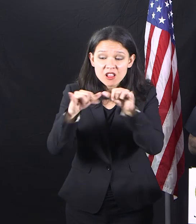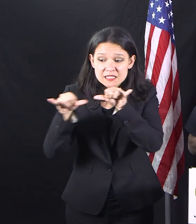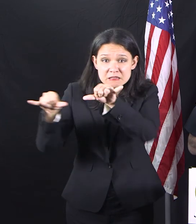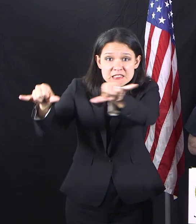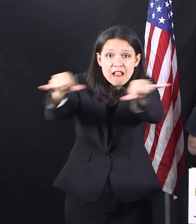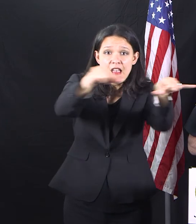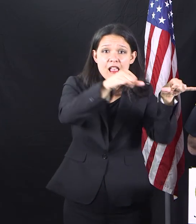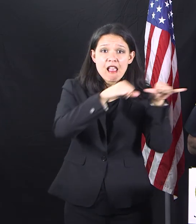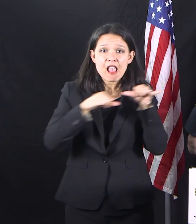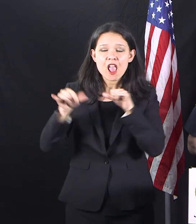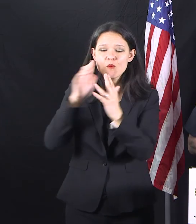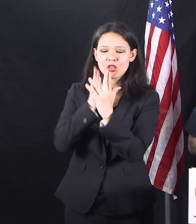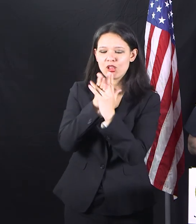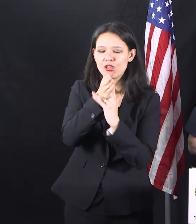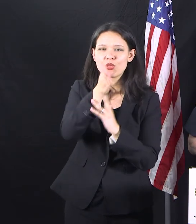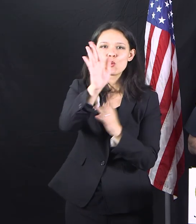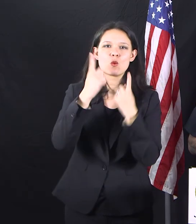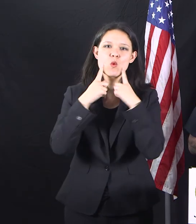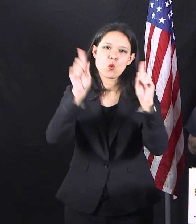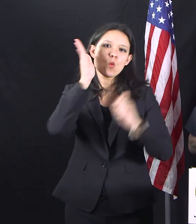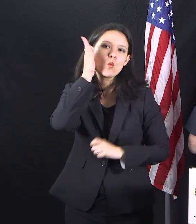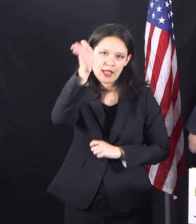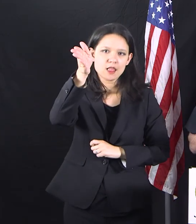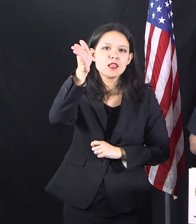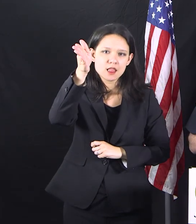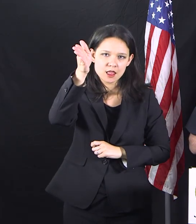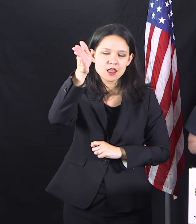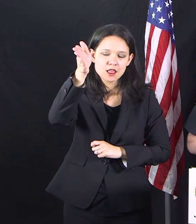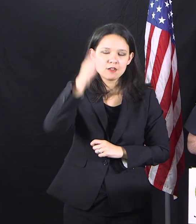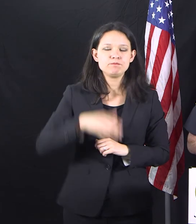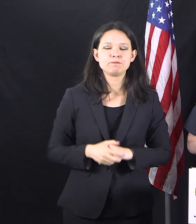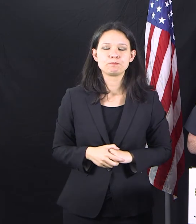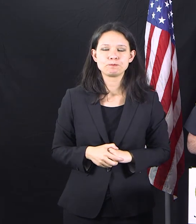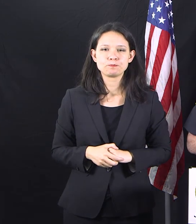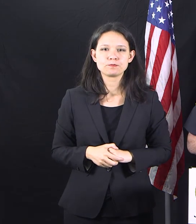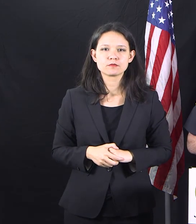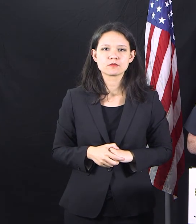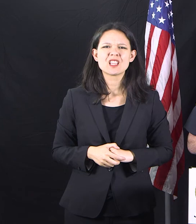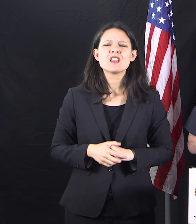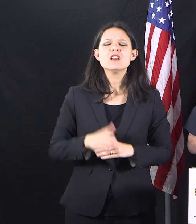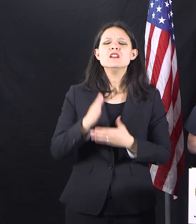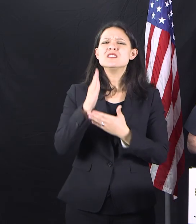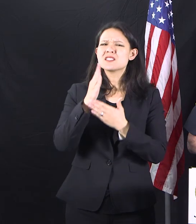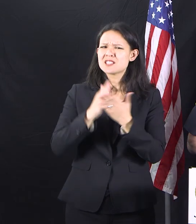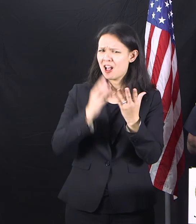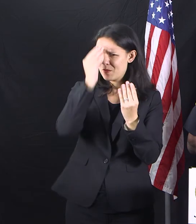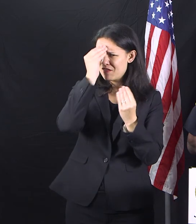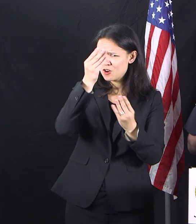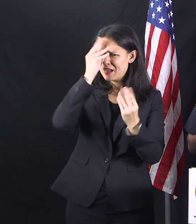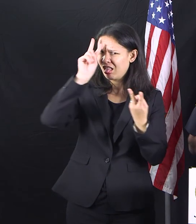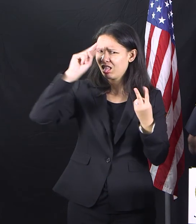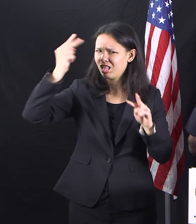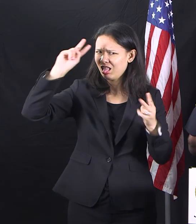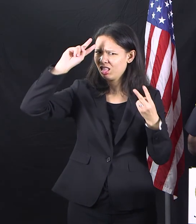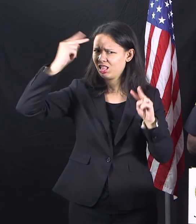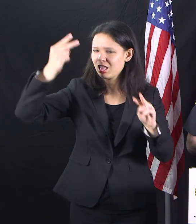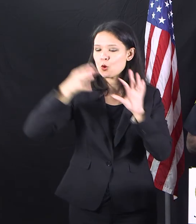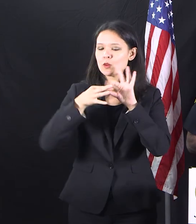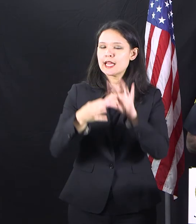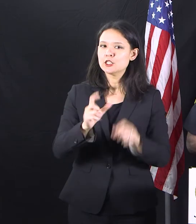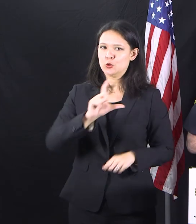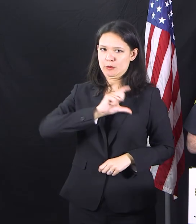we're going to get through this thing together. I would like to talk about some misinformation that's out there about what the police are